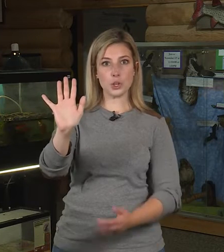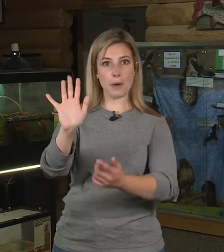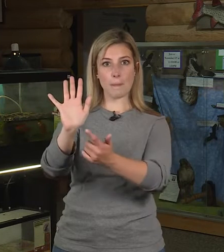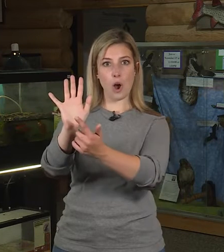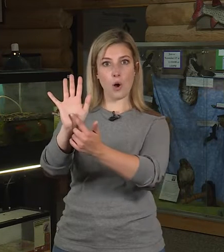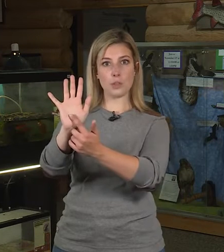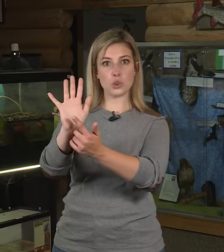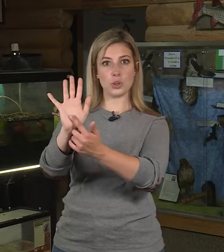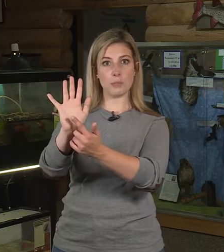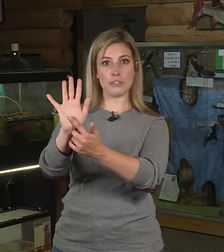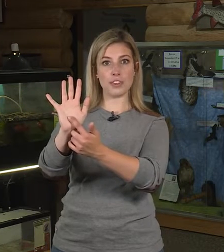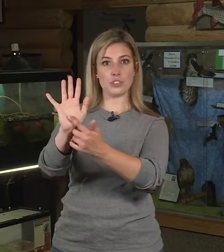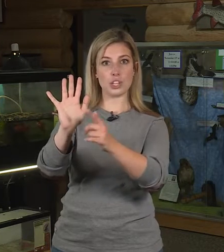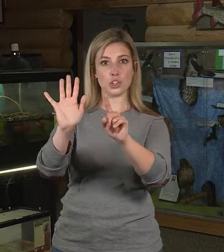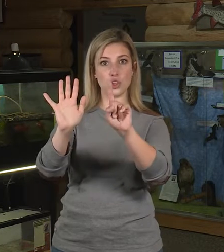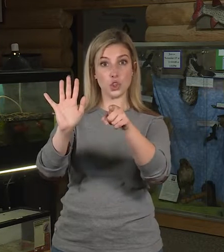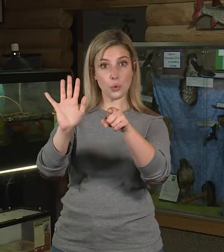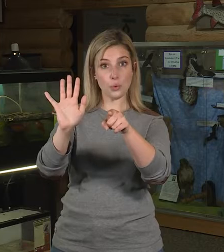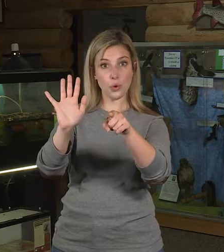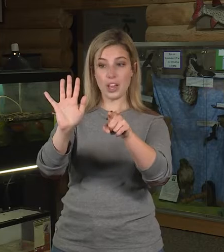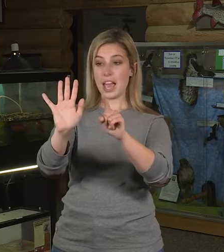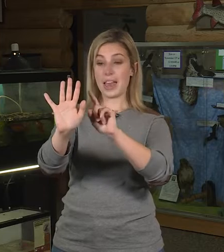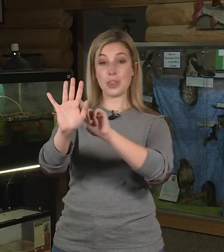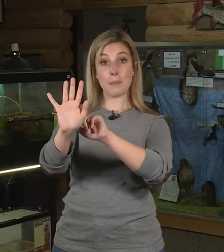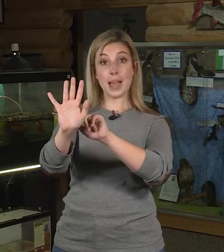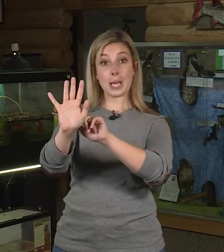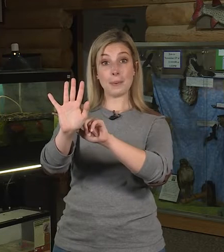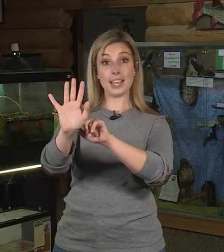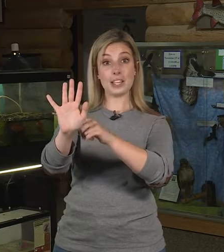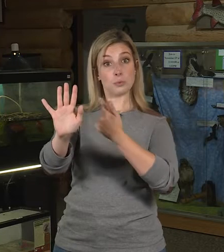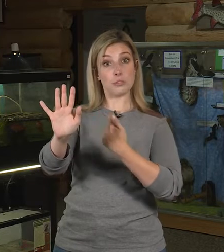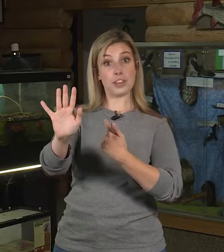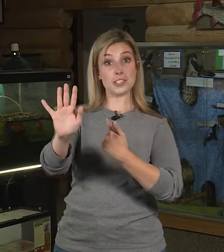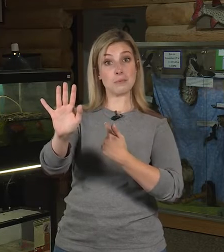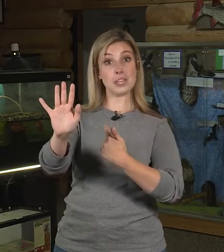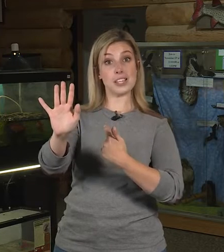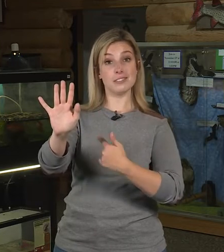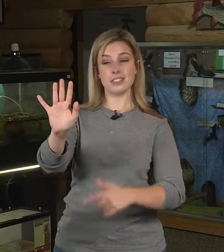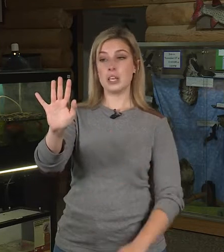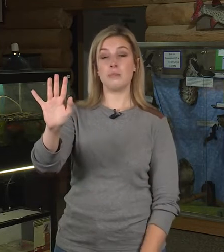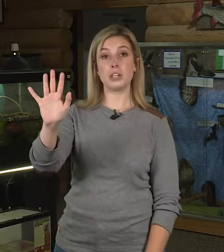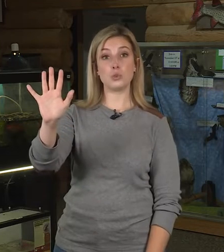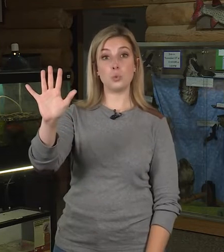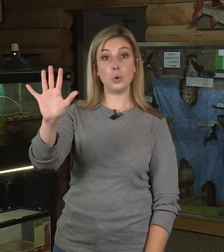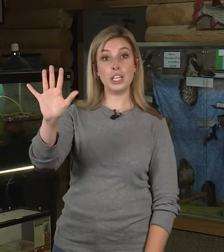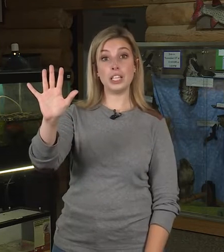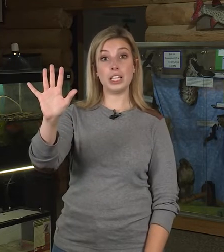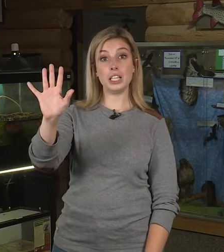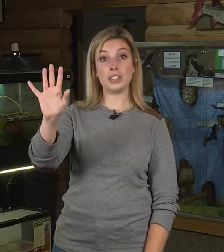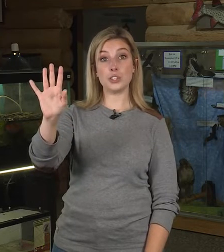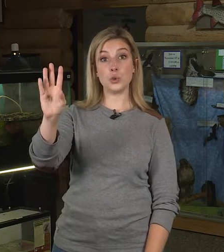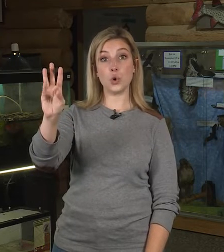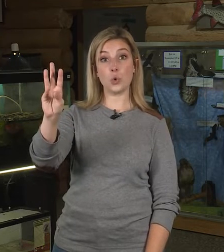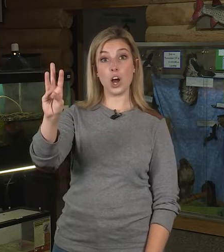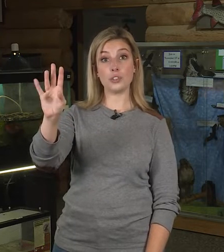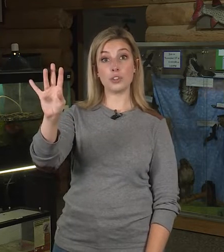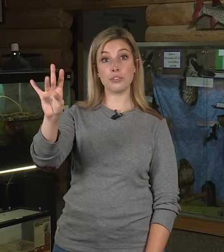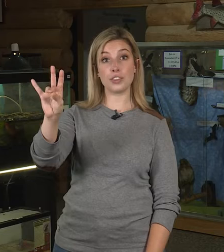my palm is going to be facing you, and then the back of my hand will face me, because we need to cross our